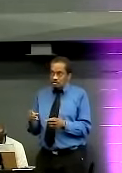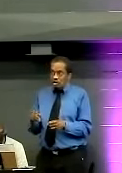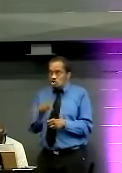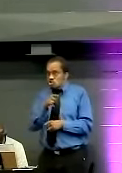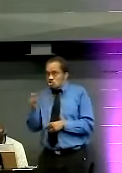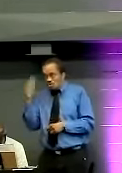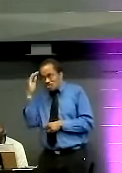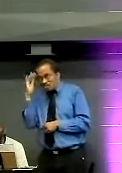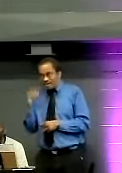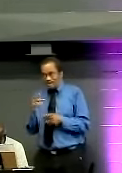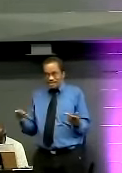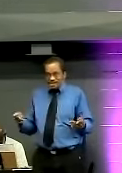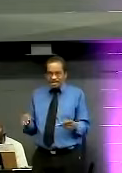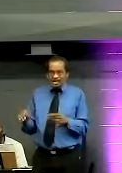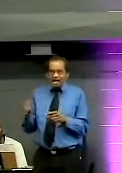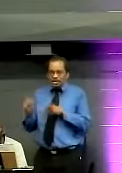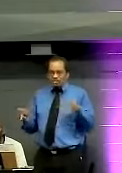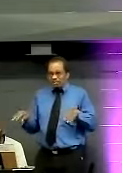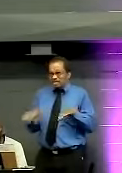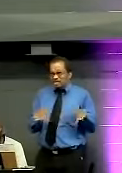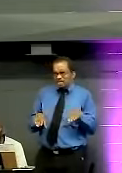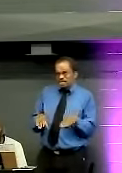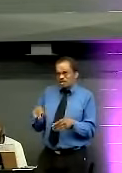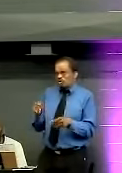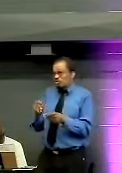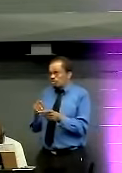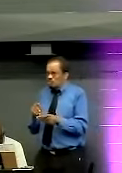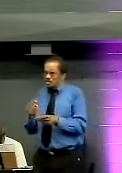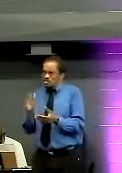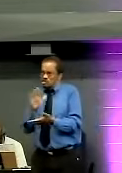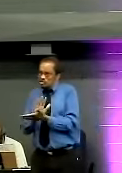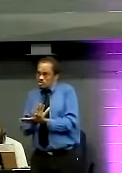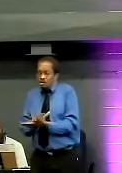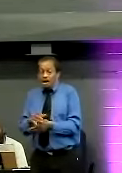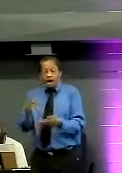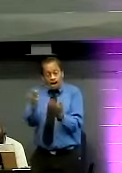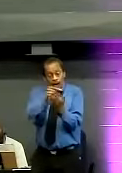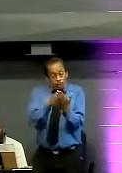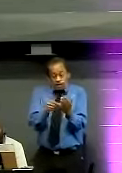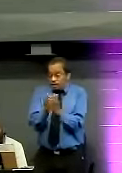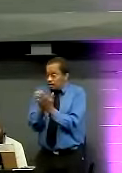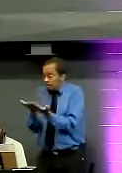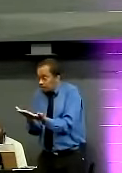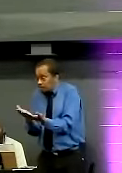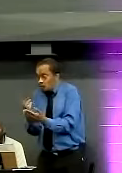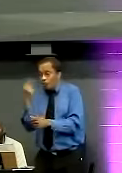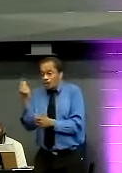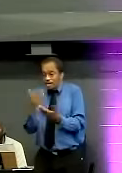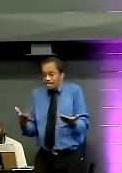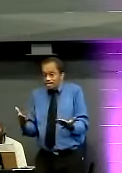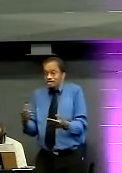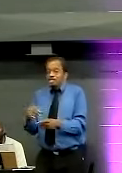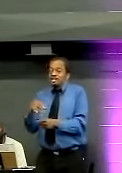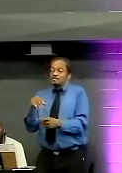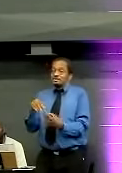I'm reading Viola Davis's Finding Me. And one thing about a memoir is that you have to be